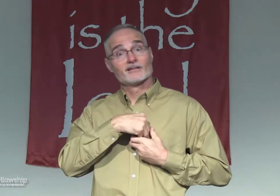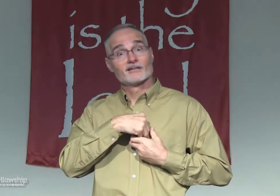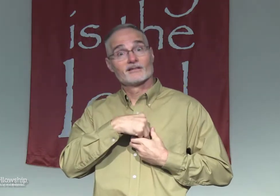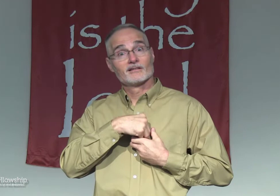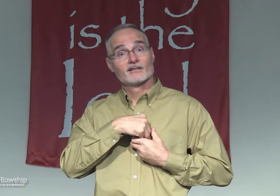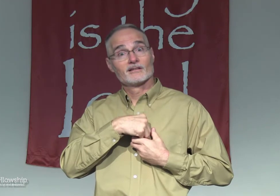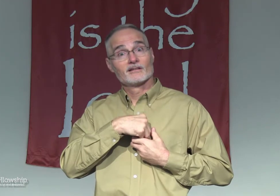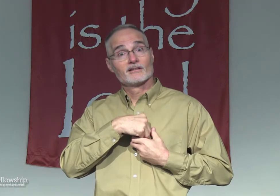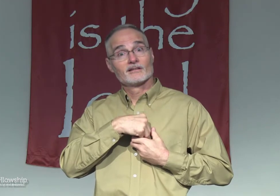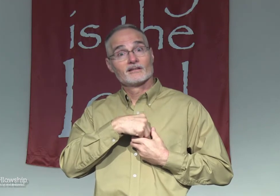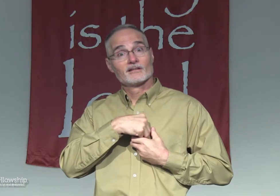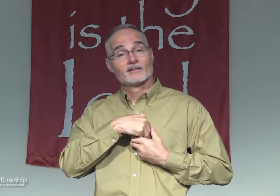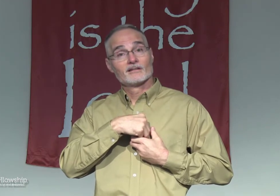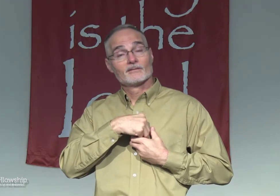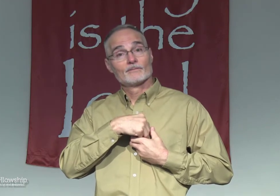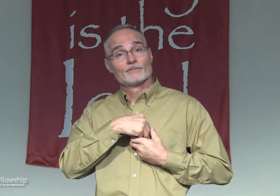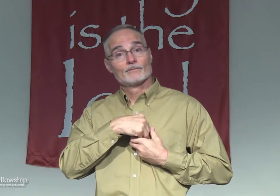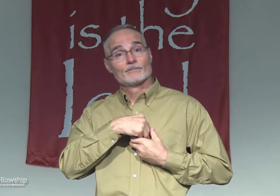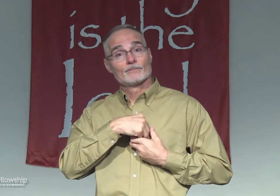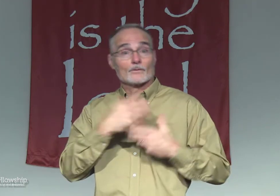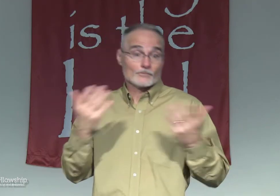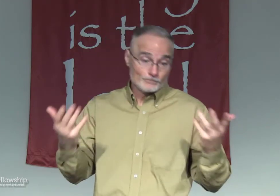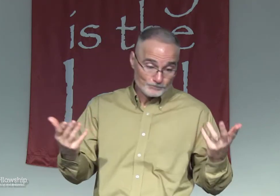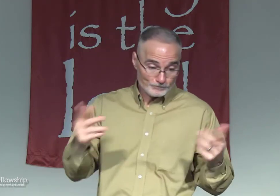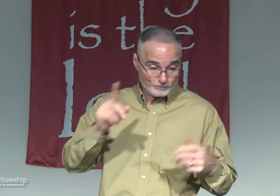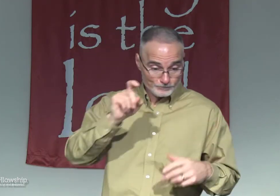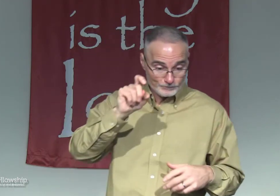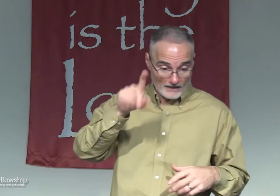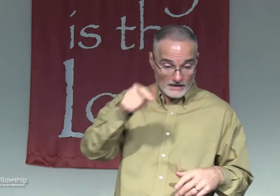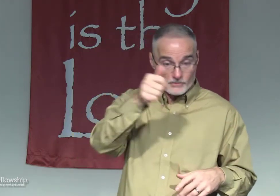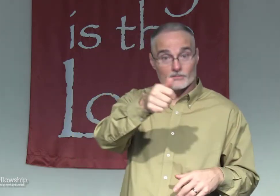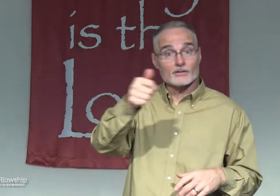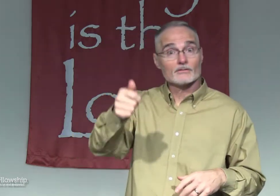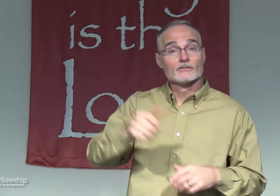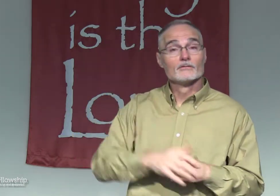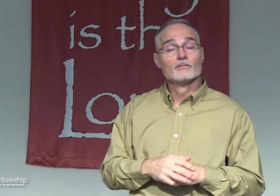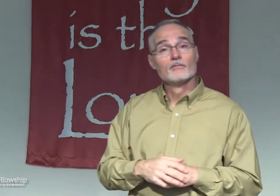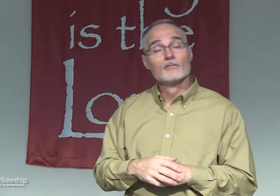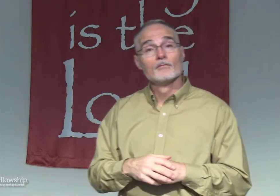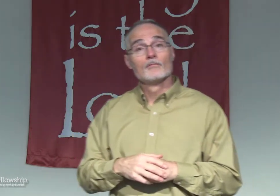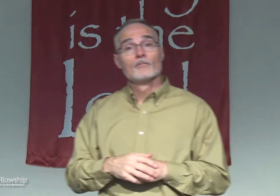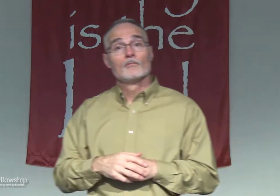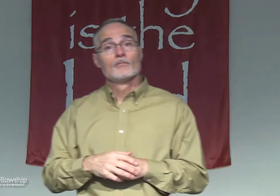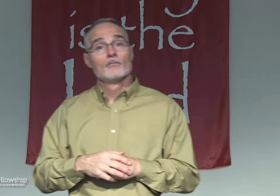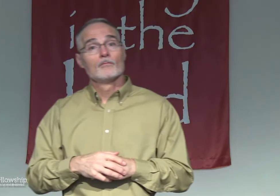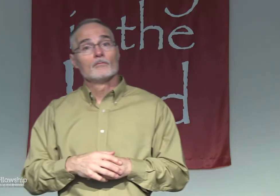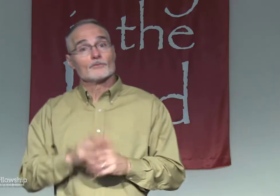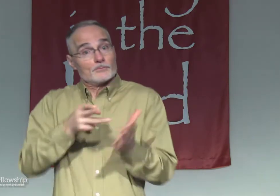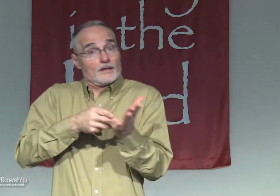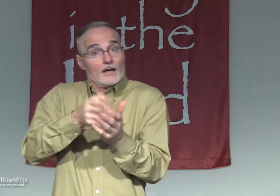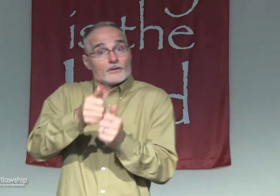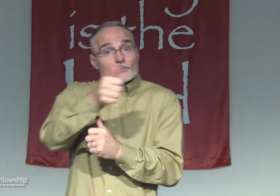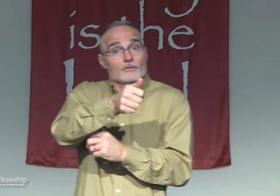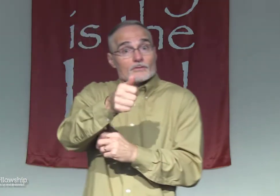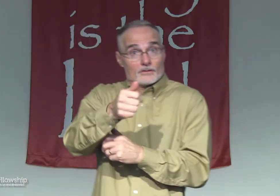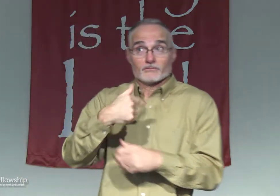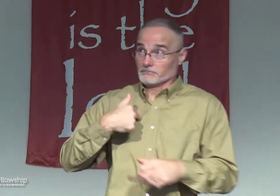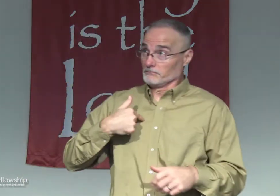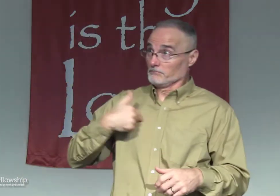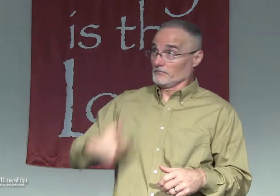So, does he really live within us? Well, ask yourself. Be honest